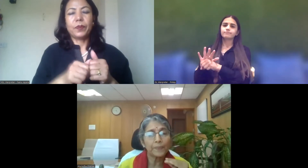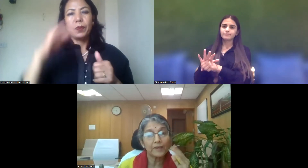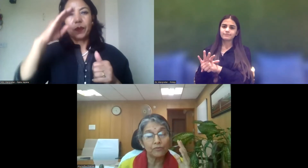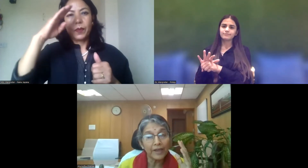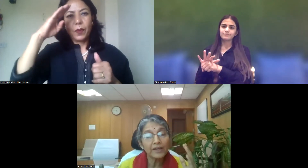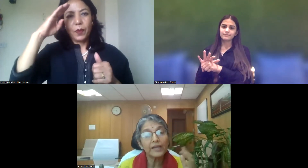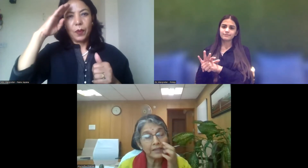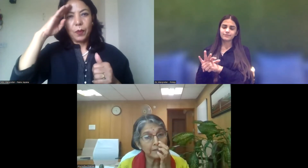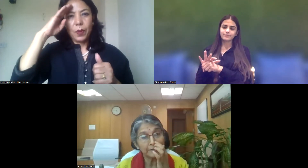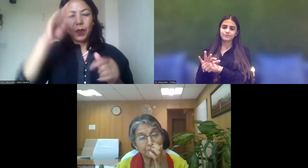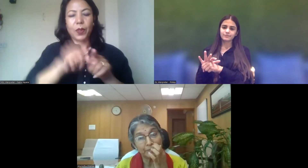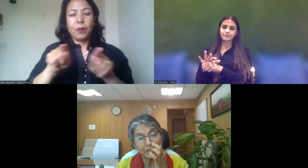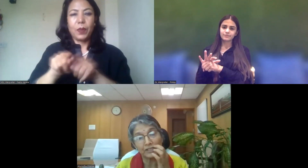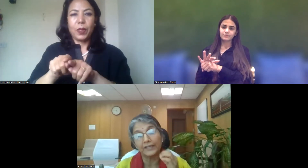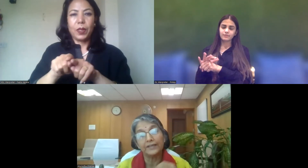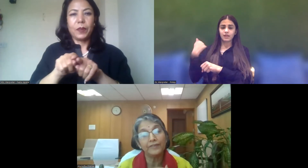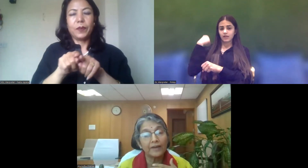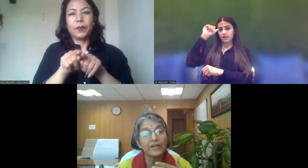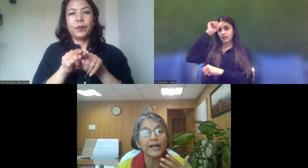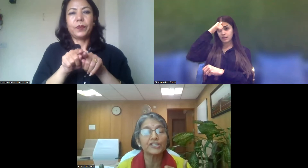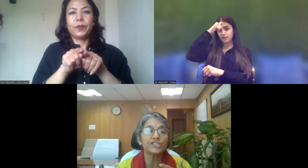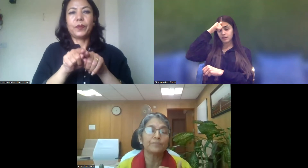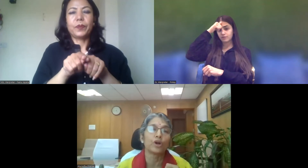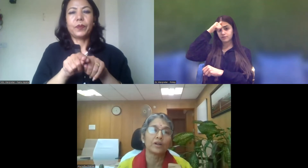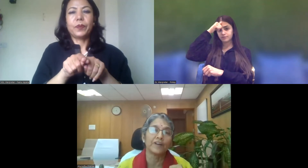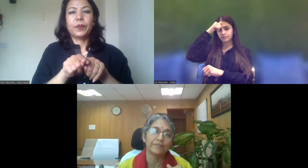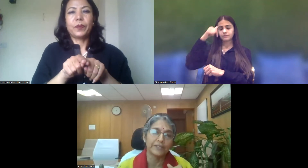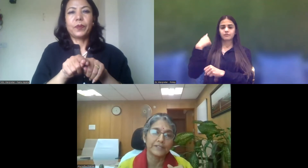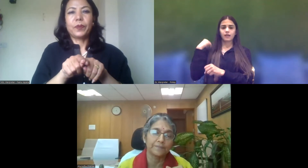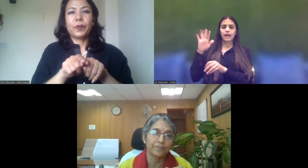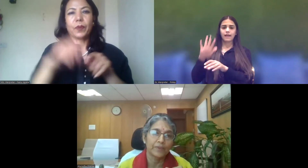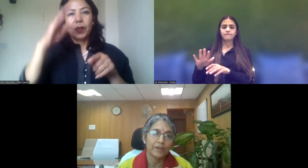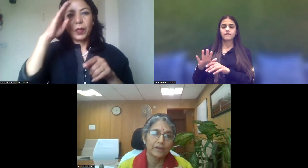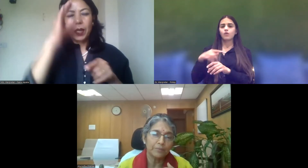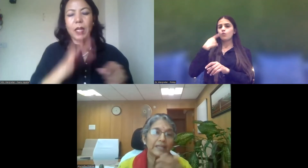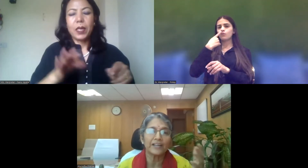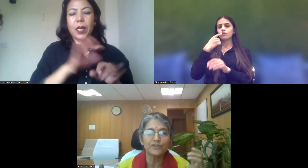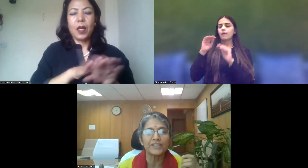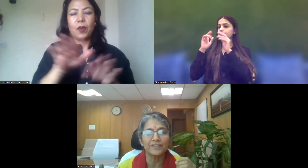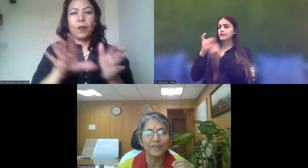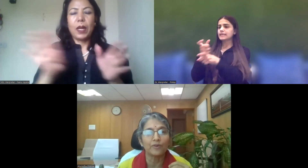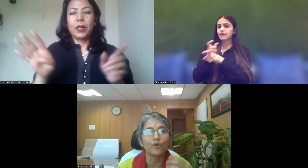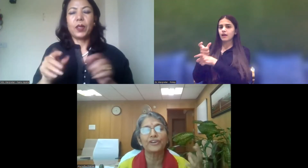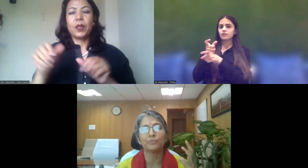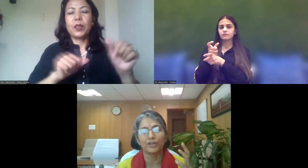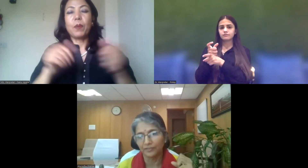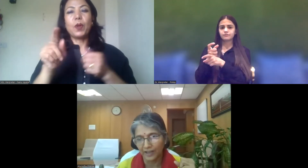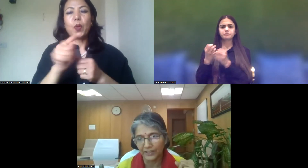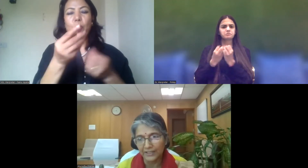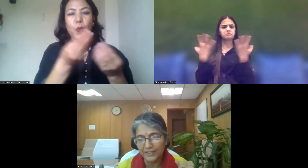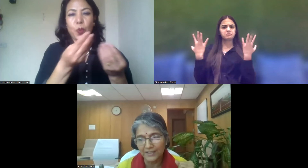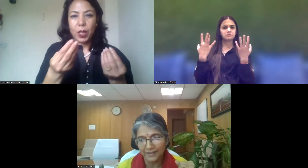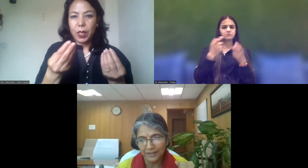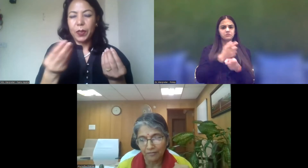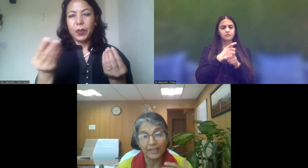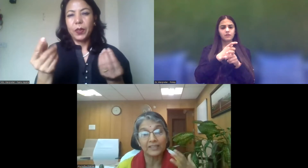So where in India particularly, we have a guardianship model of governance. In many countries, we have a warrior model of